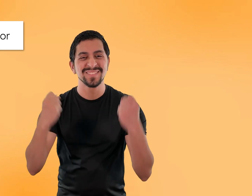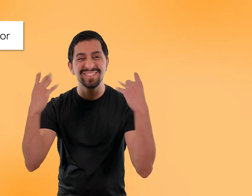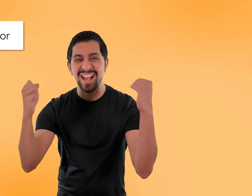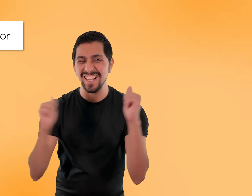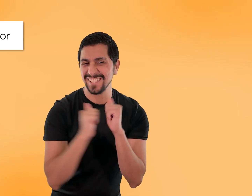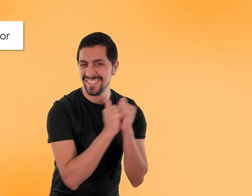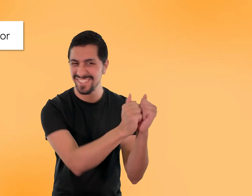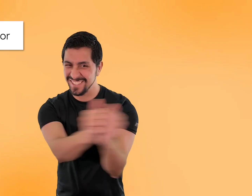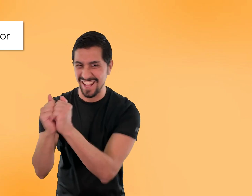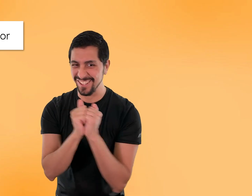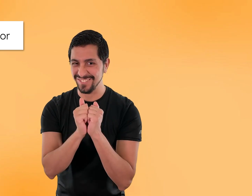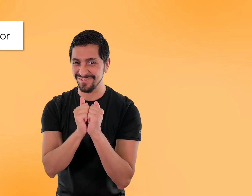Sign it together.